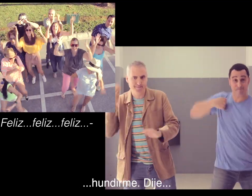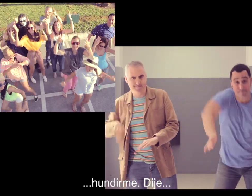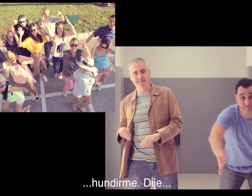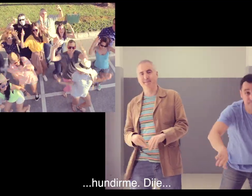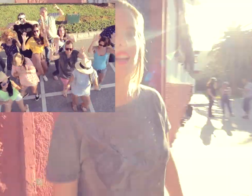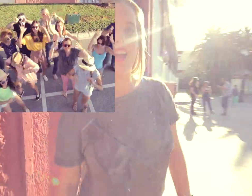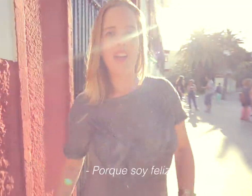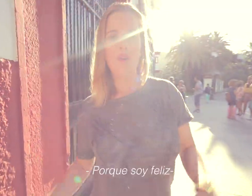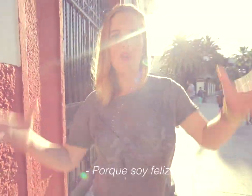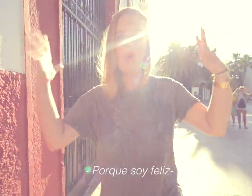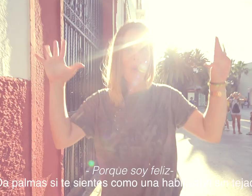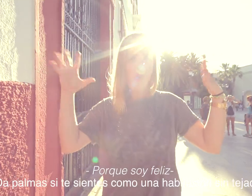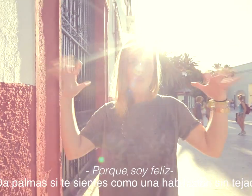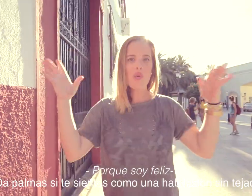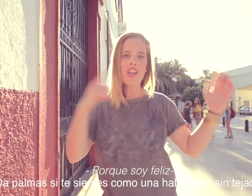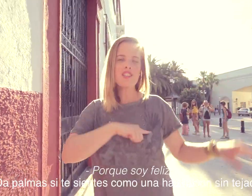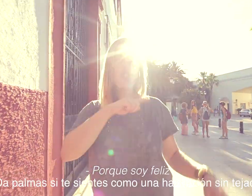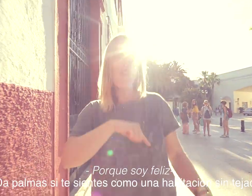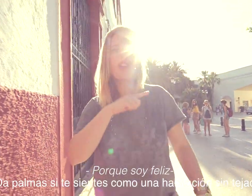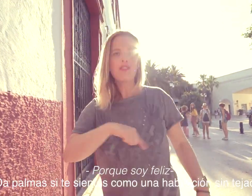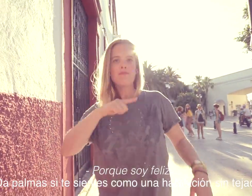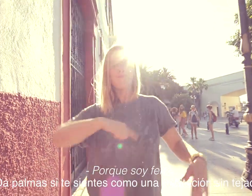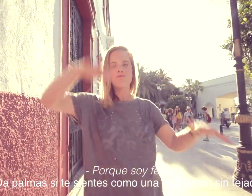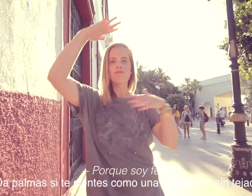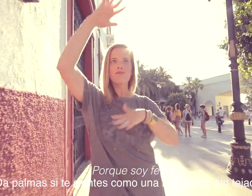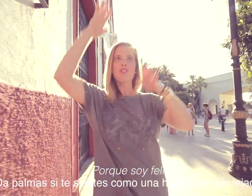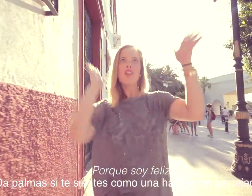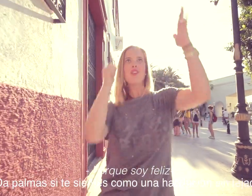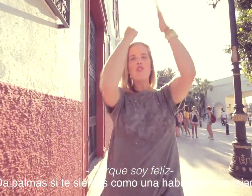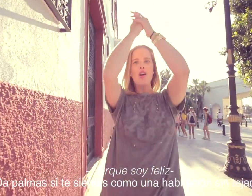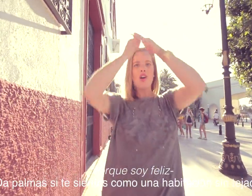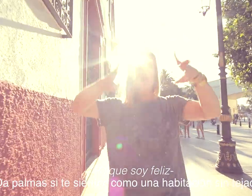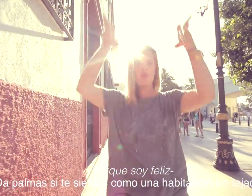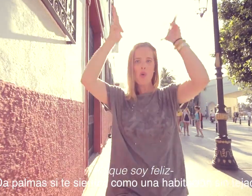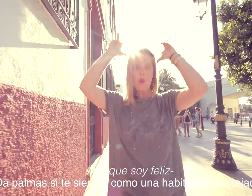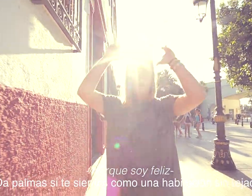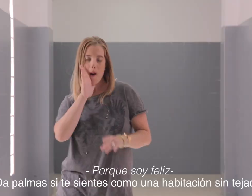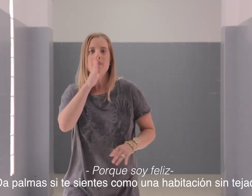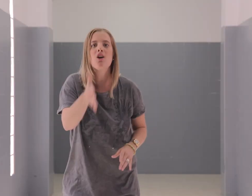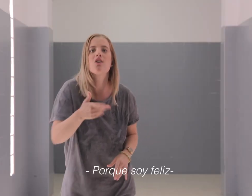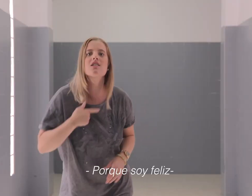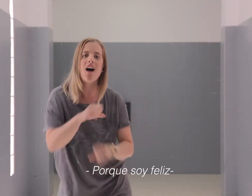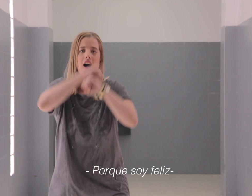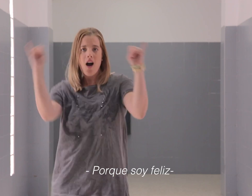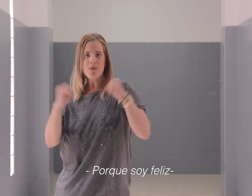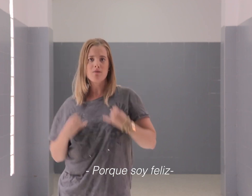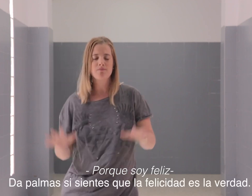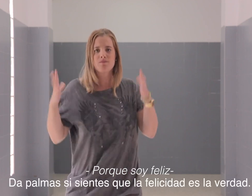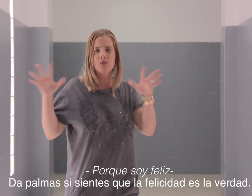Clap along if you feel like a room without a roof Because I'm happy Clap